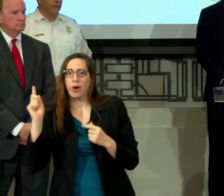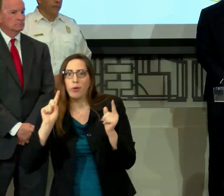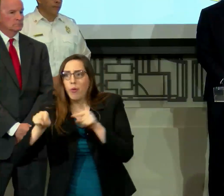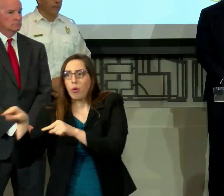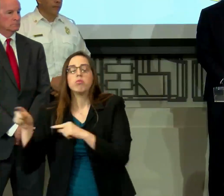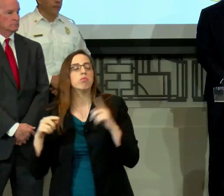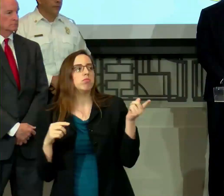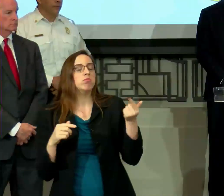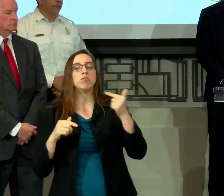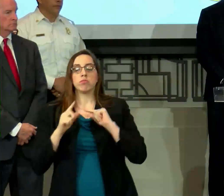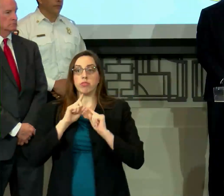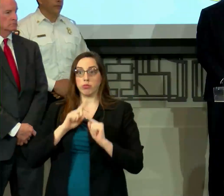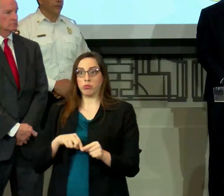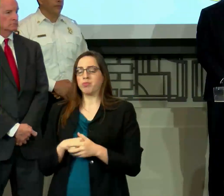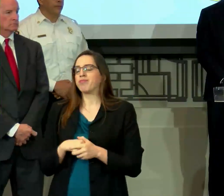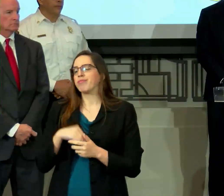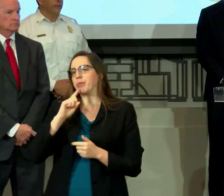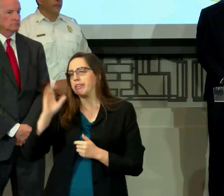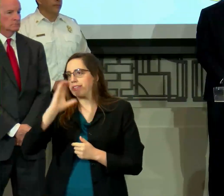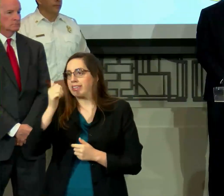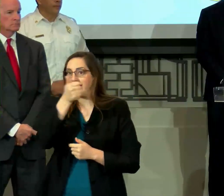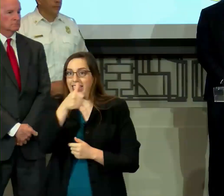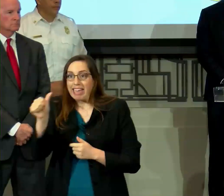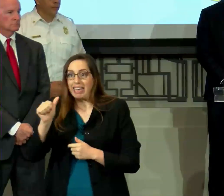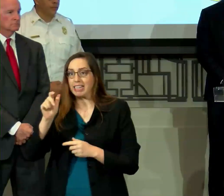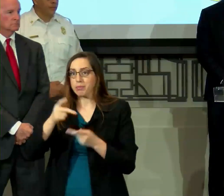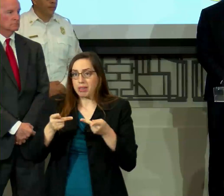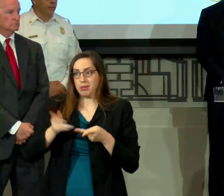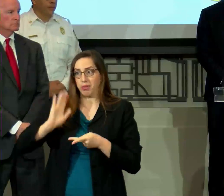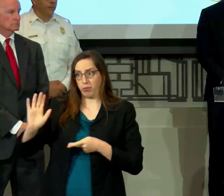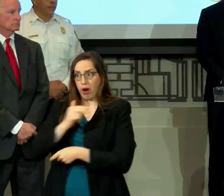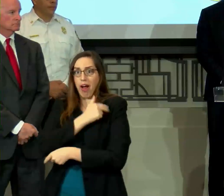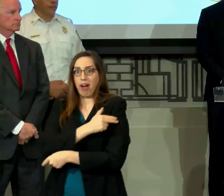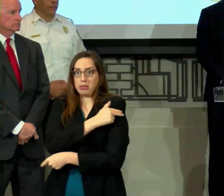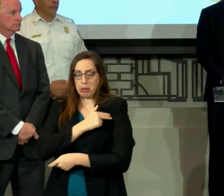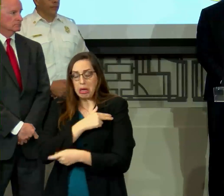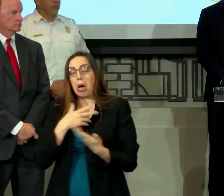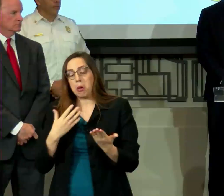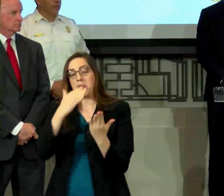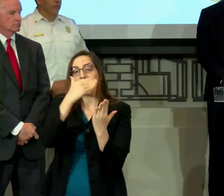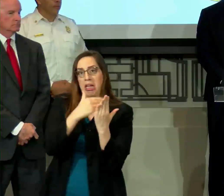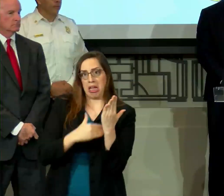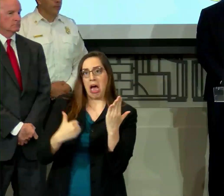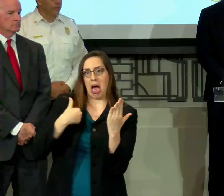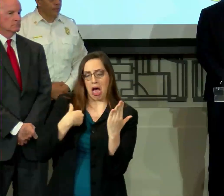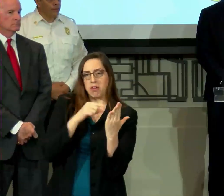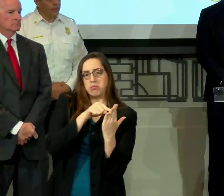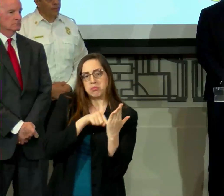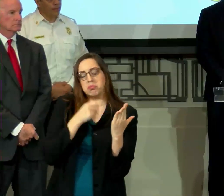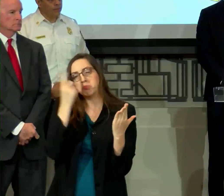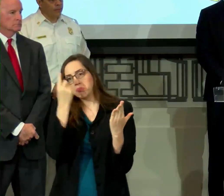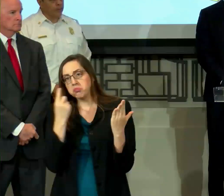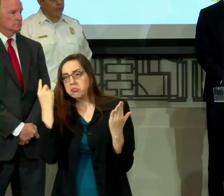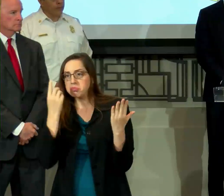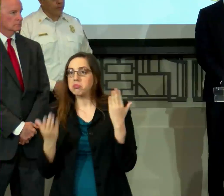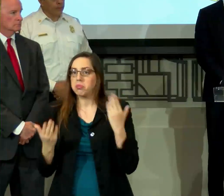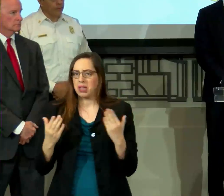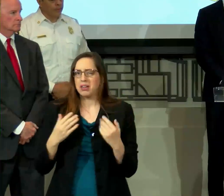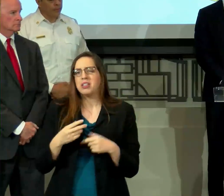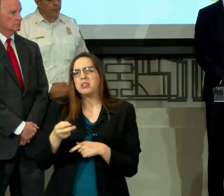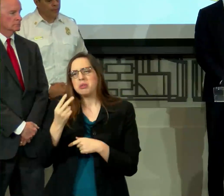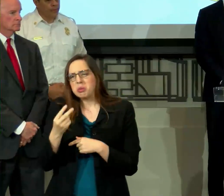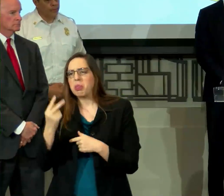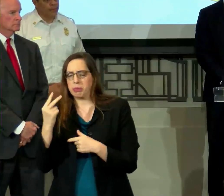city. Any facility that was a hospital, of course, is certainly on the list. And I think there are 2 or 3